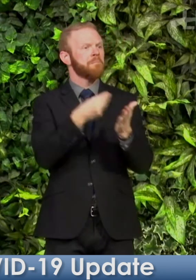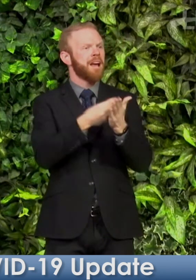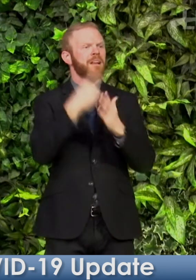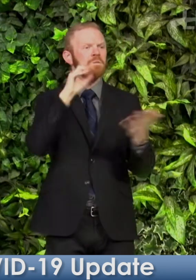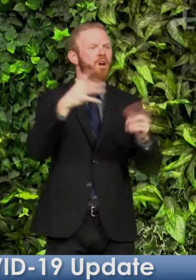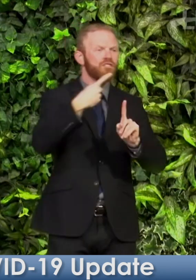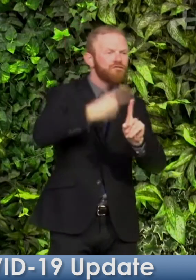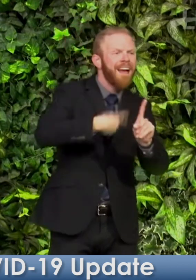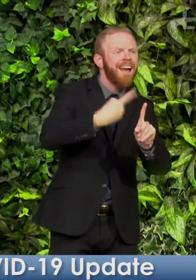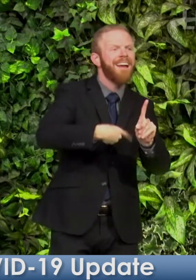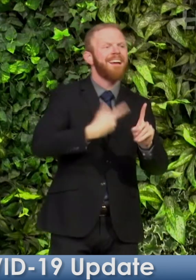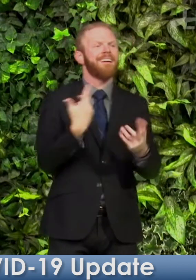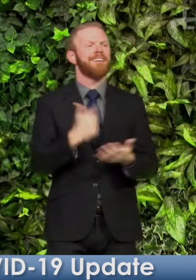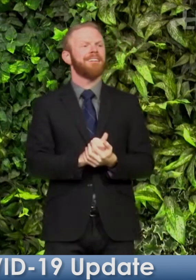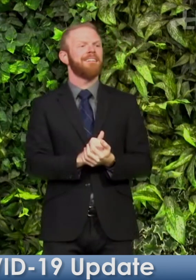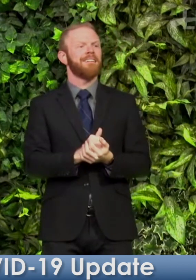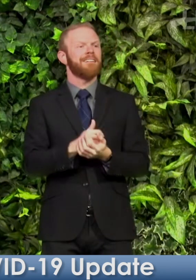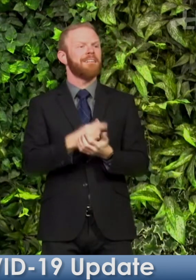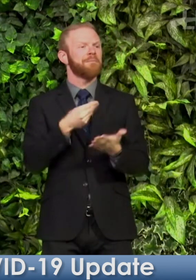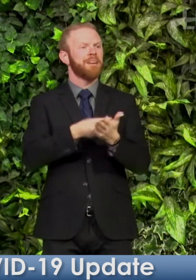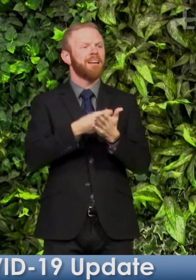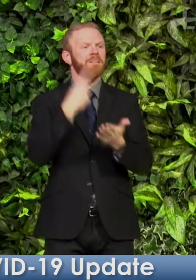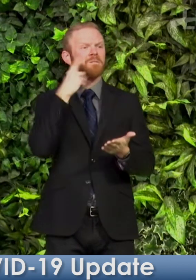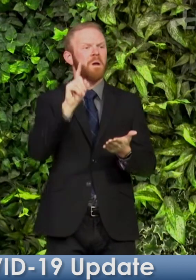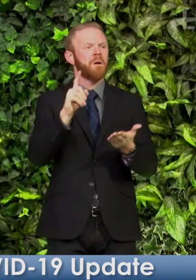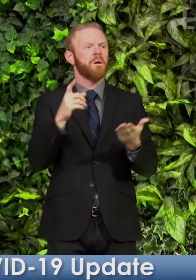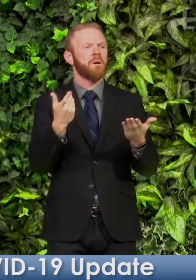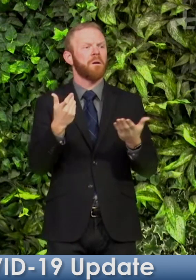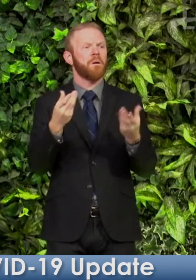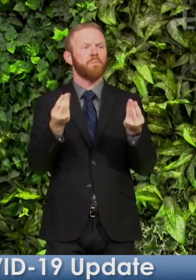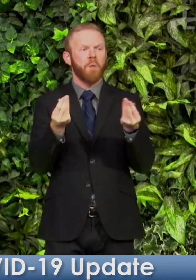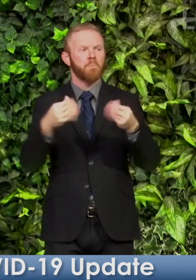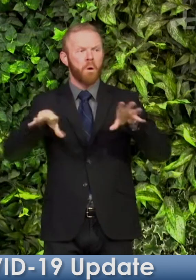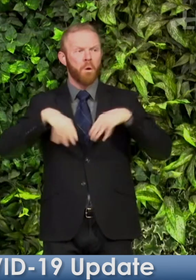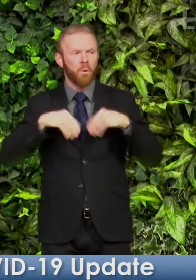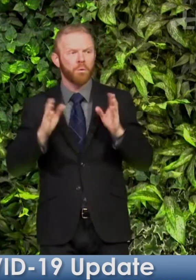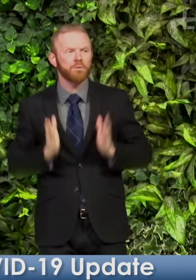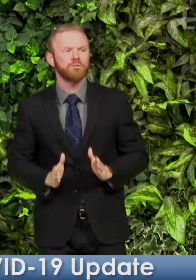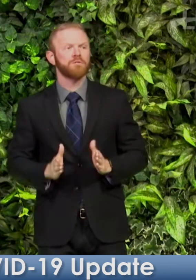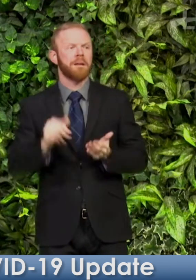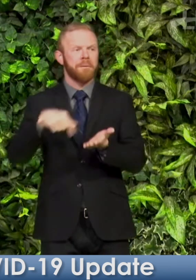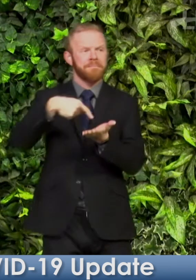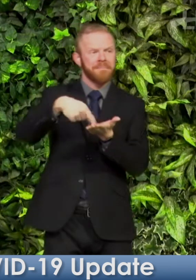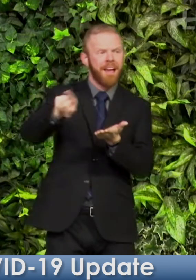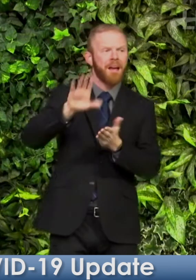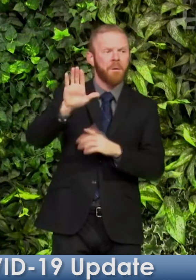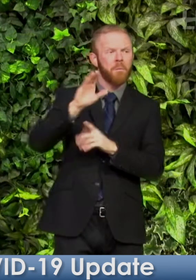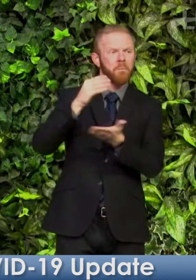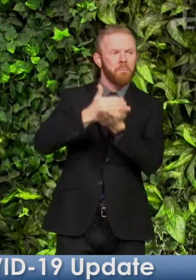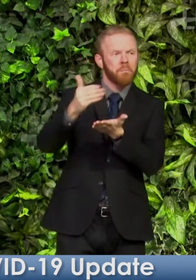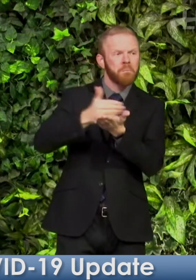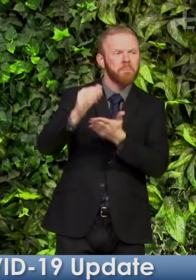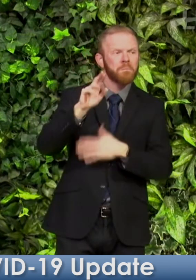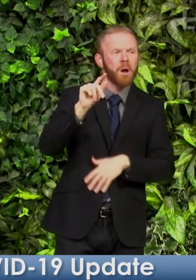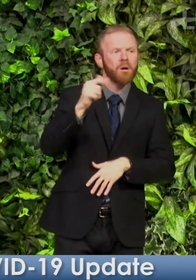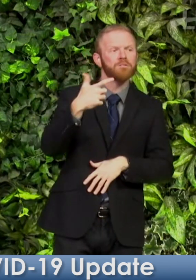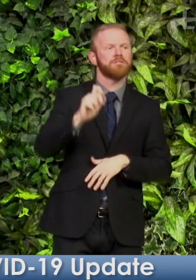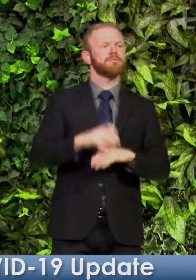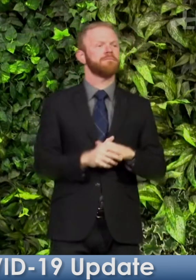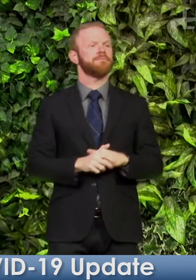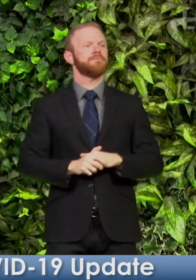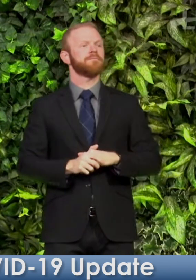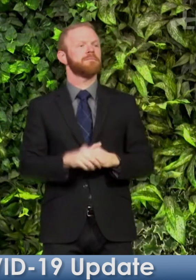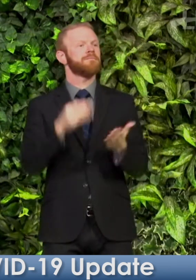owners so they can pay their mortgage, money for financial aid for our students, money for more food in our food